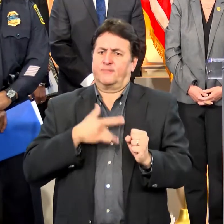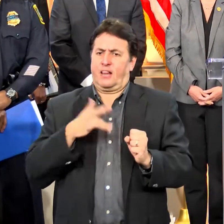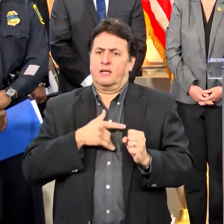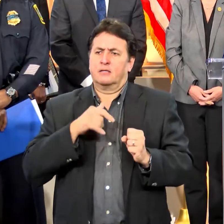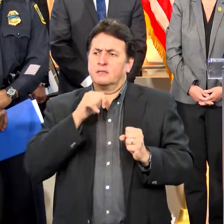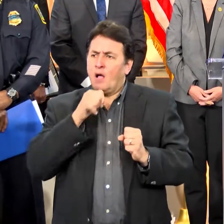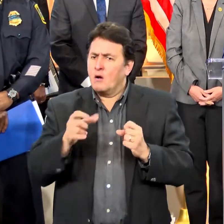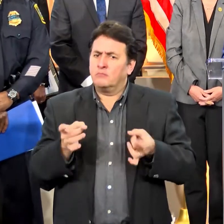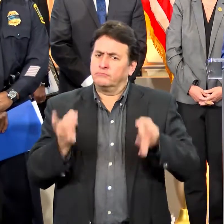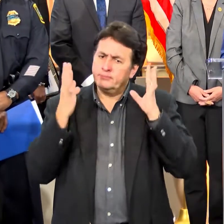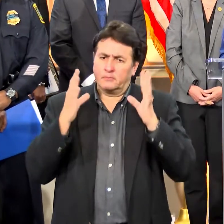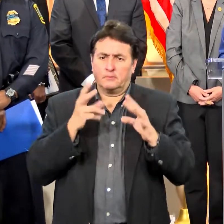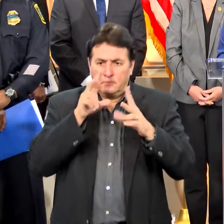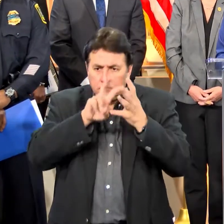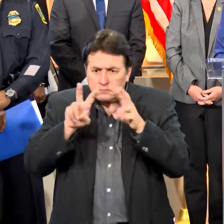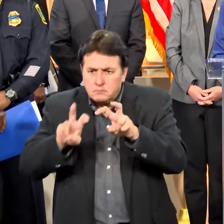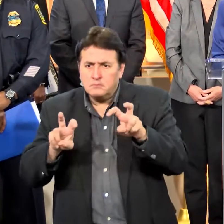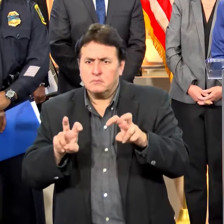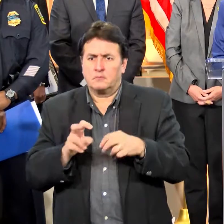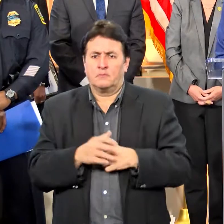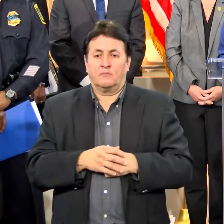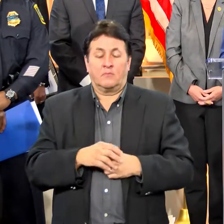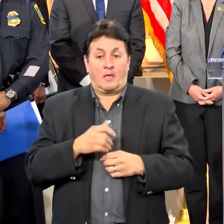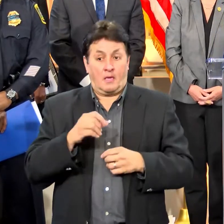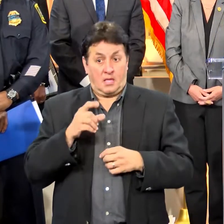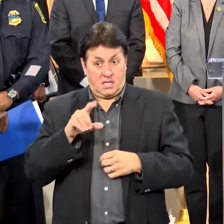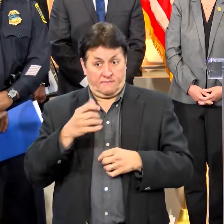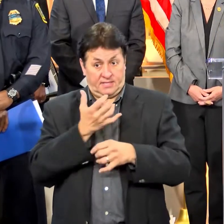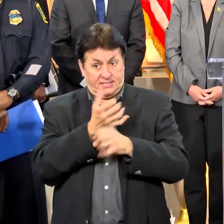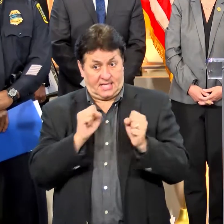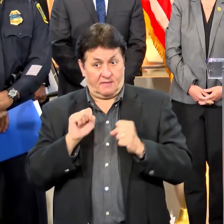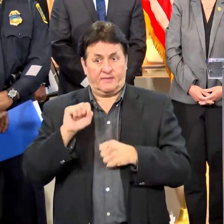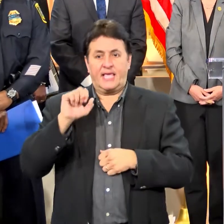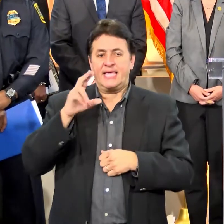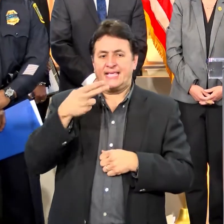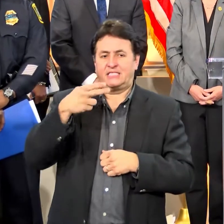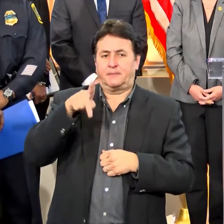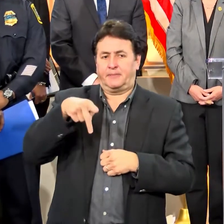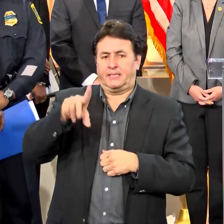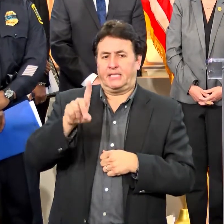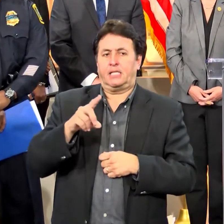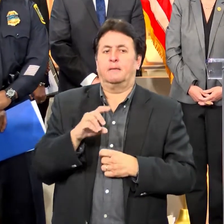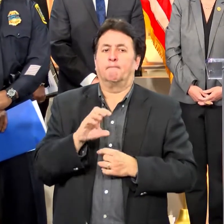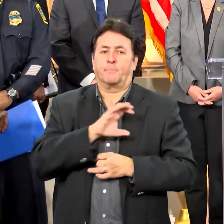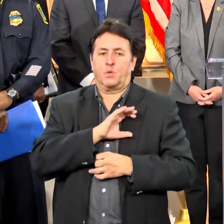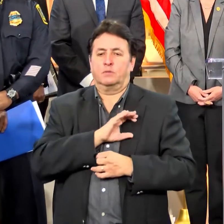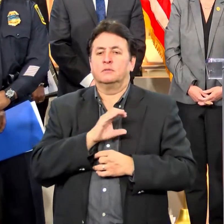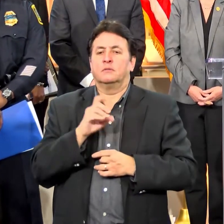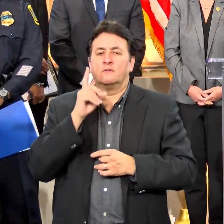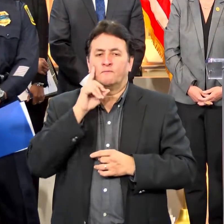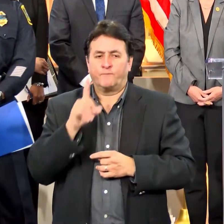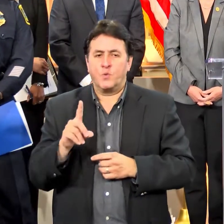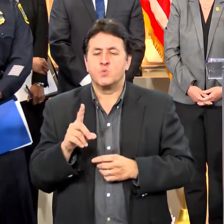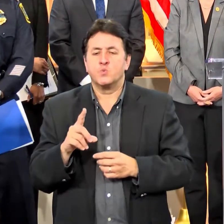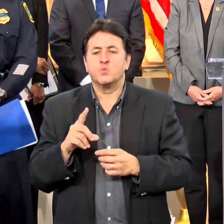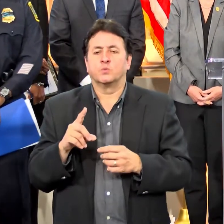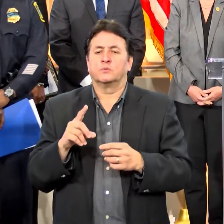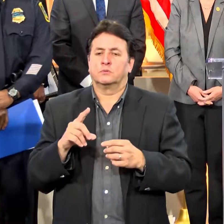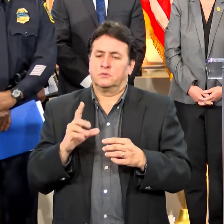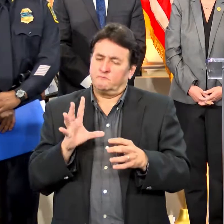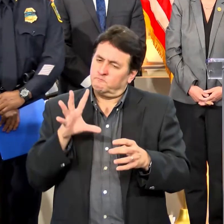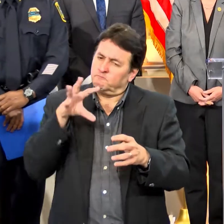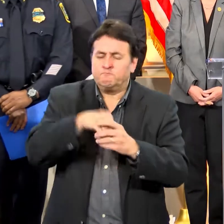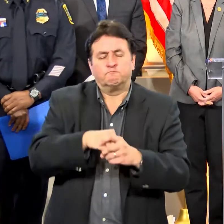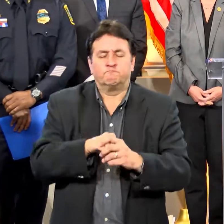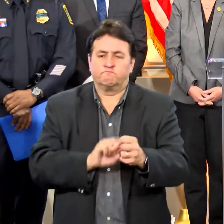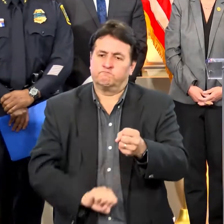public safety ecosystem, HPD, the Houston Police Department, is a vital stakeholder. Let me say from